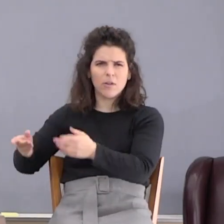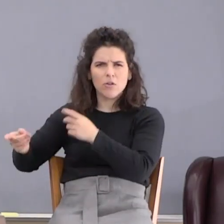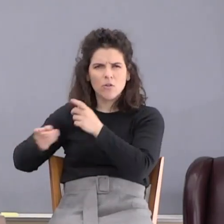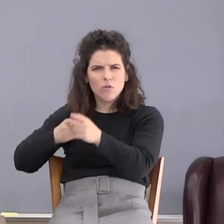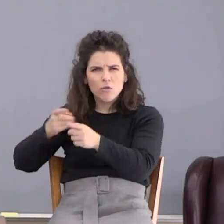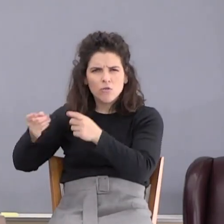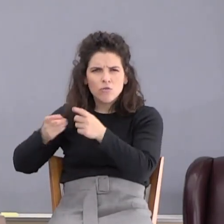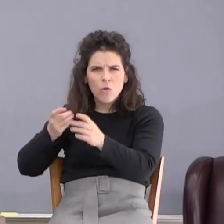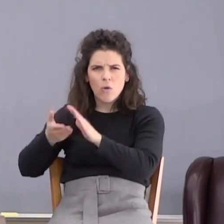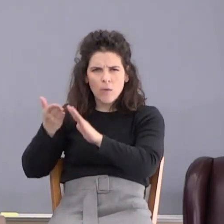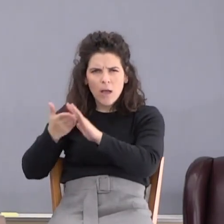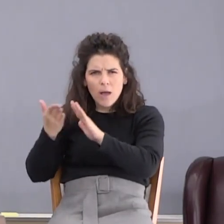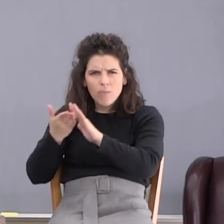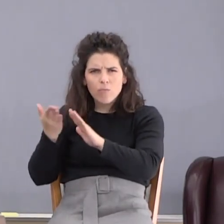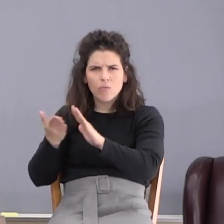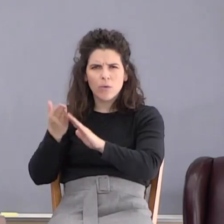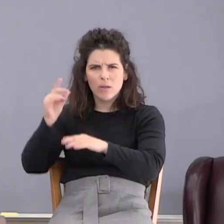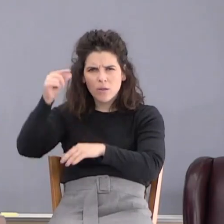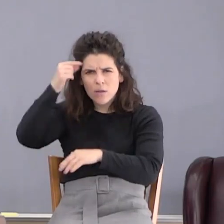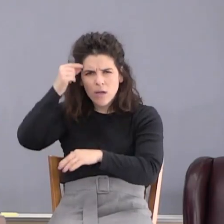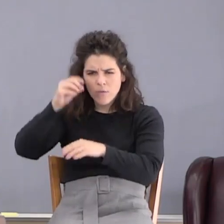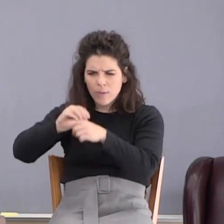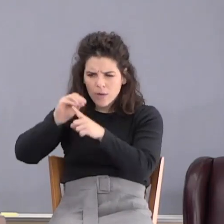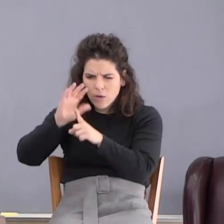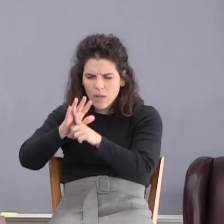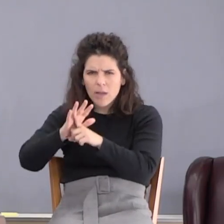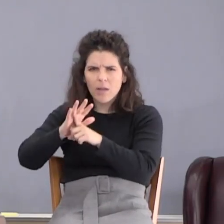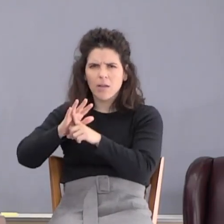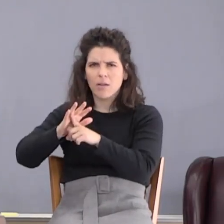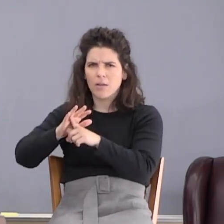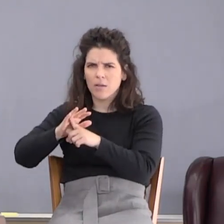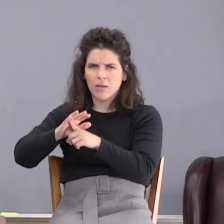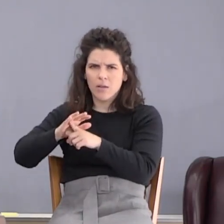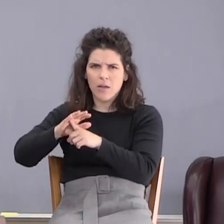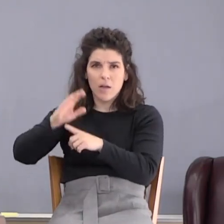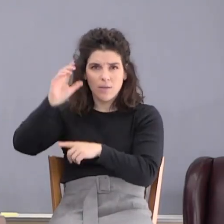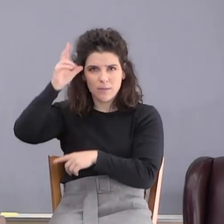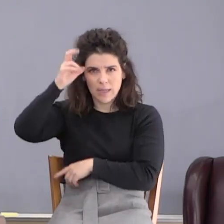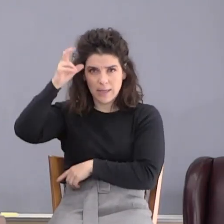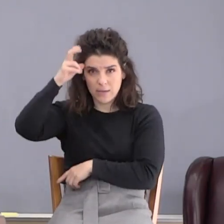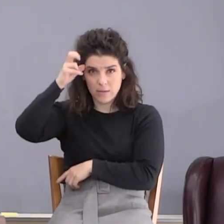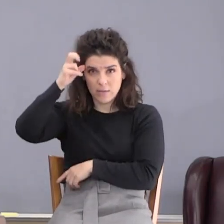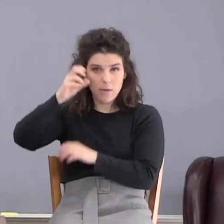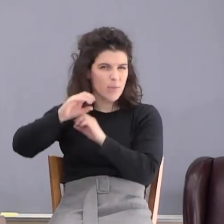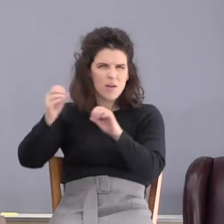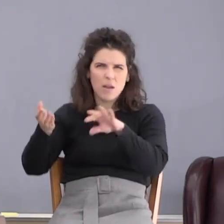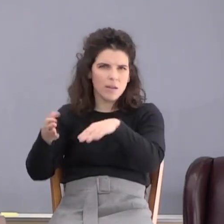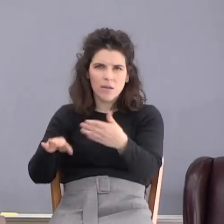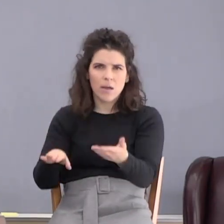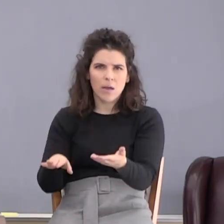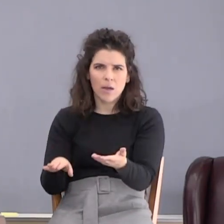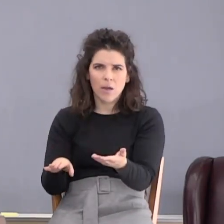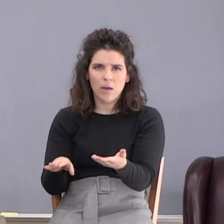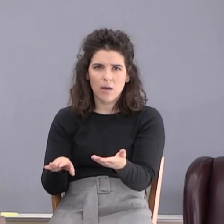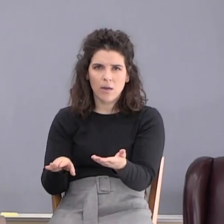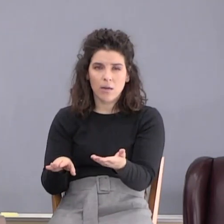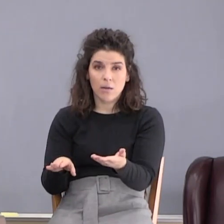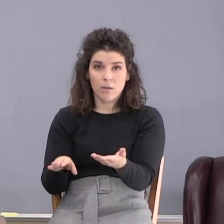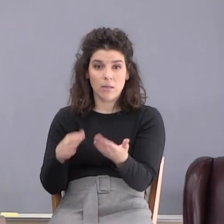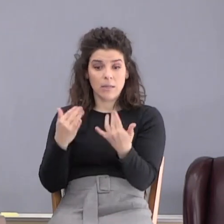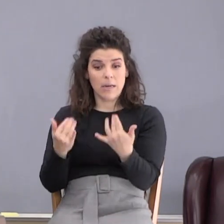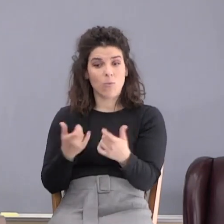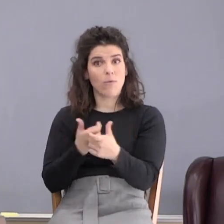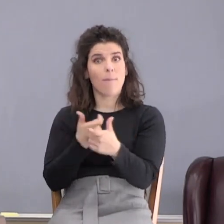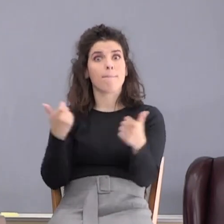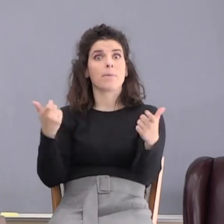the operational control and the governmental influences and the governmental operation of Satan, and nothing dies. Now we got a